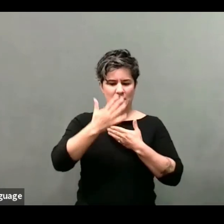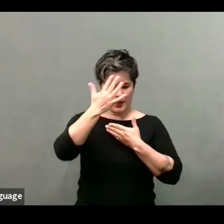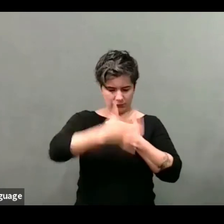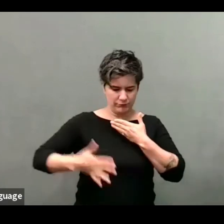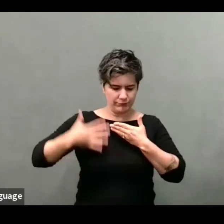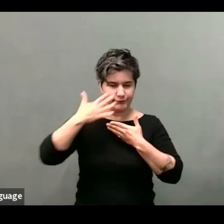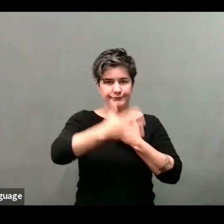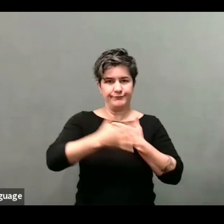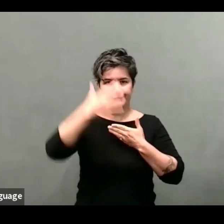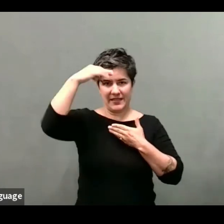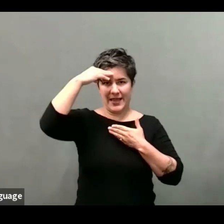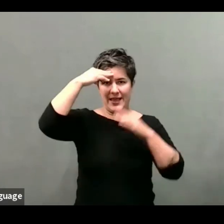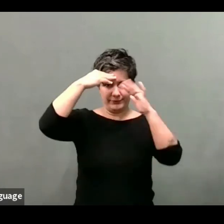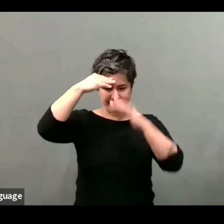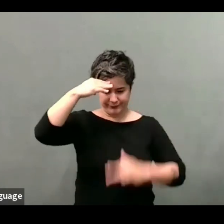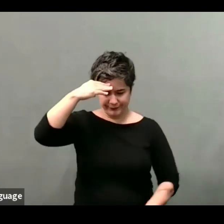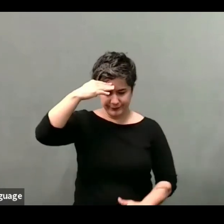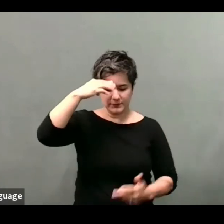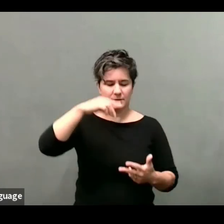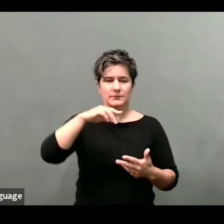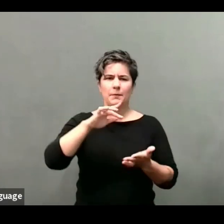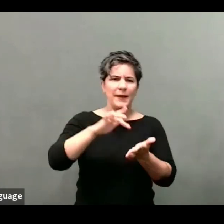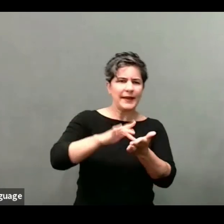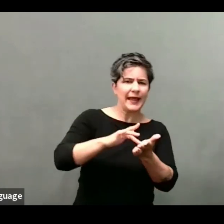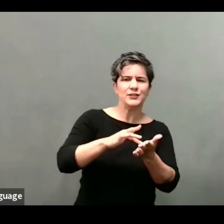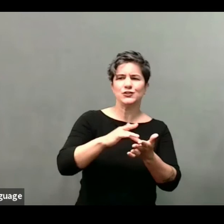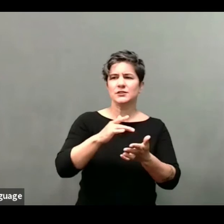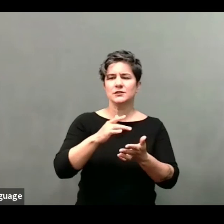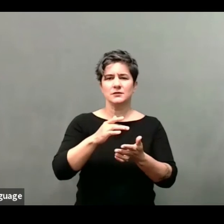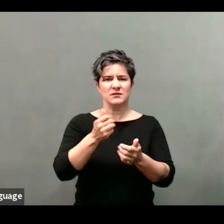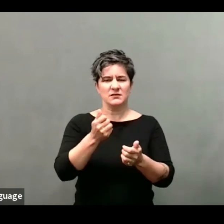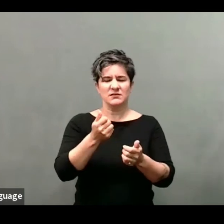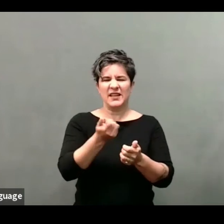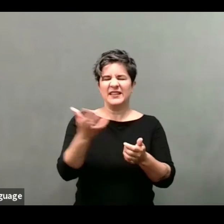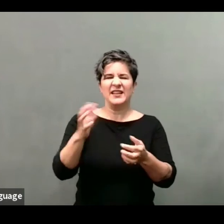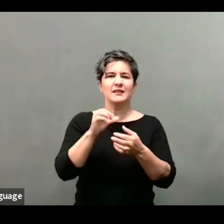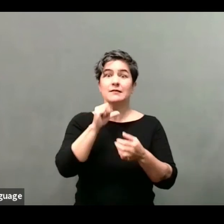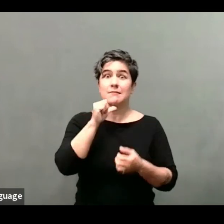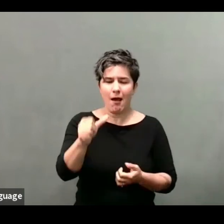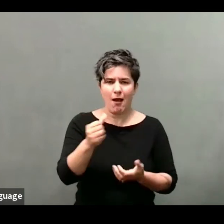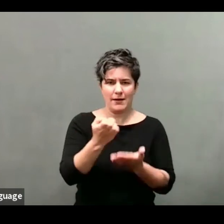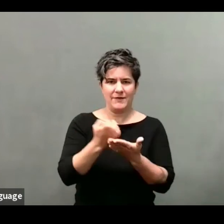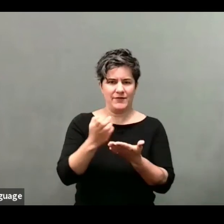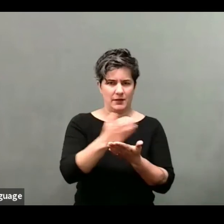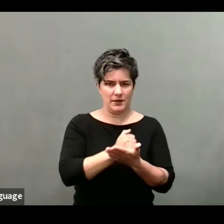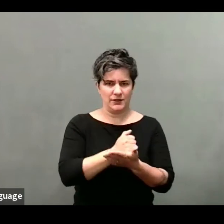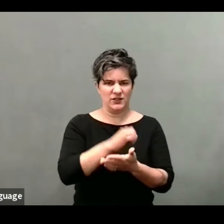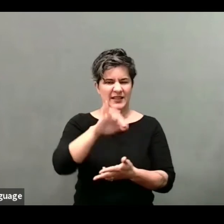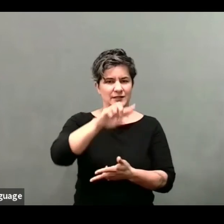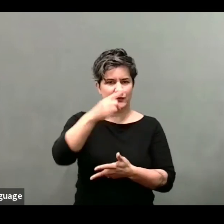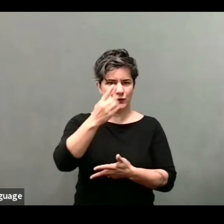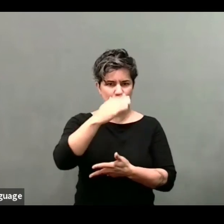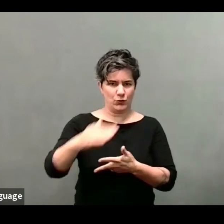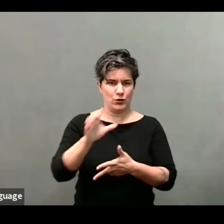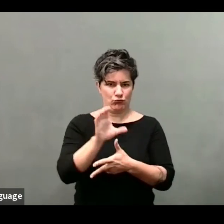about medications, anything like that that doesn't include evidence collection would fall under this